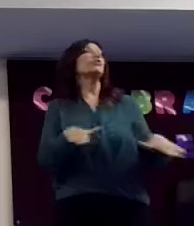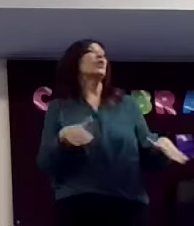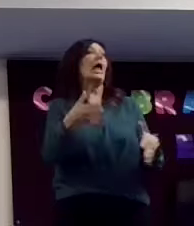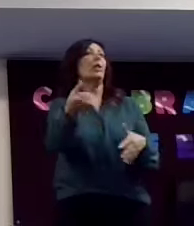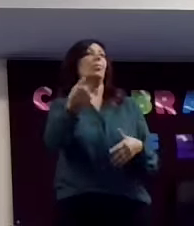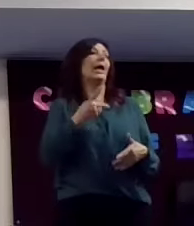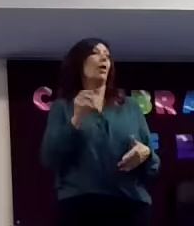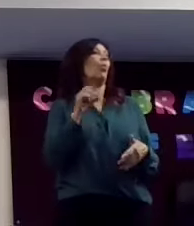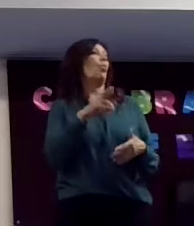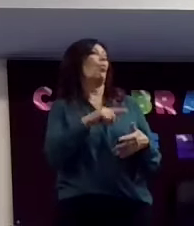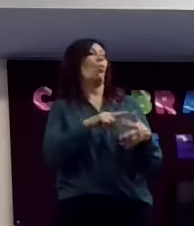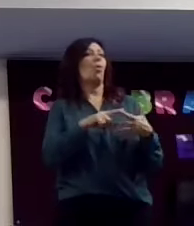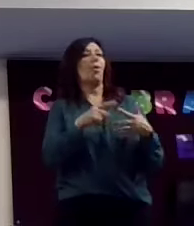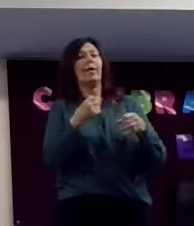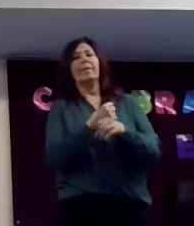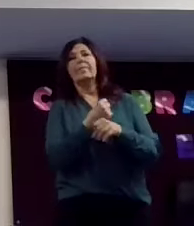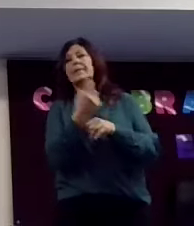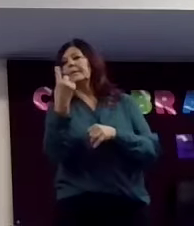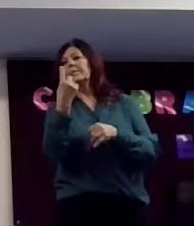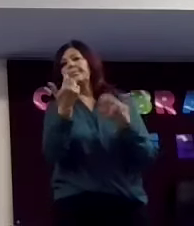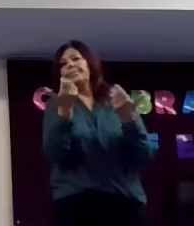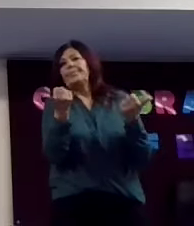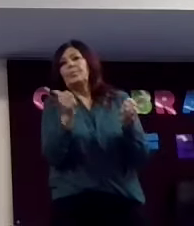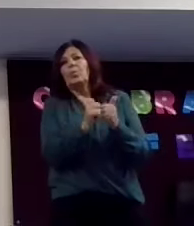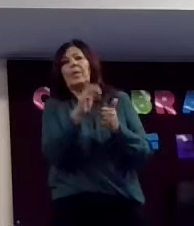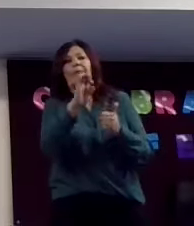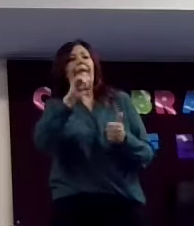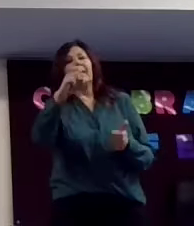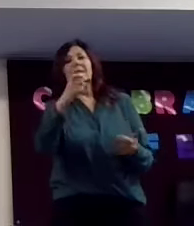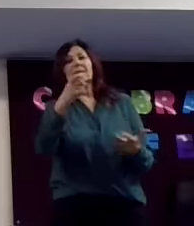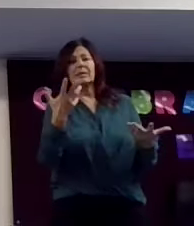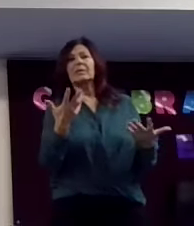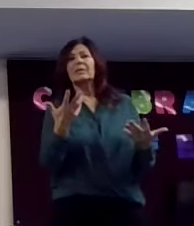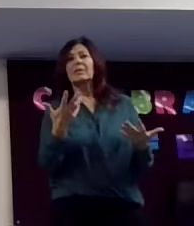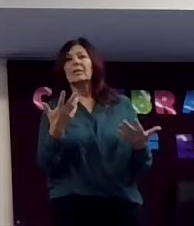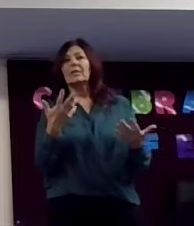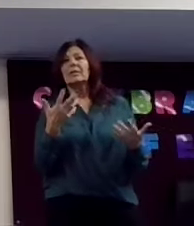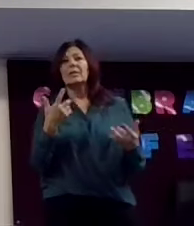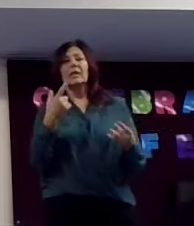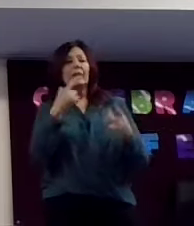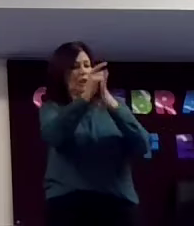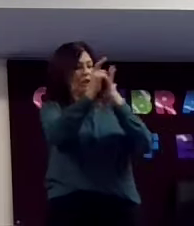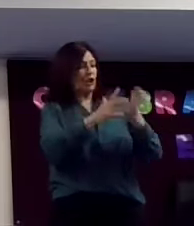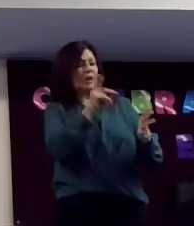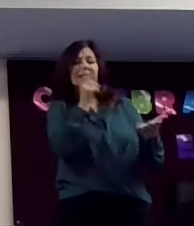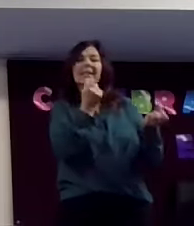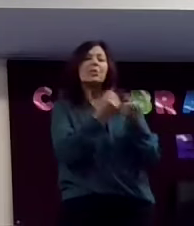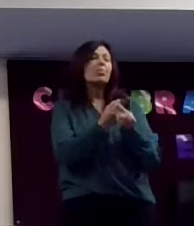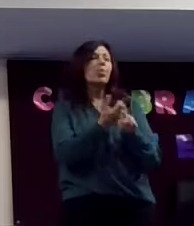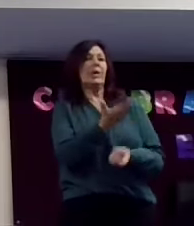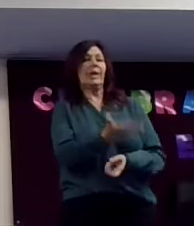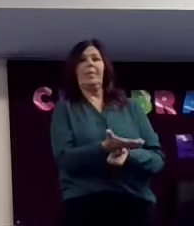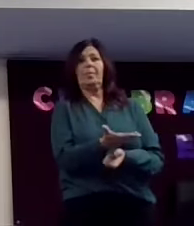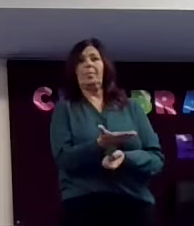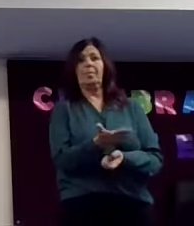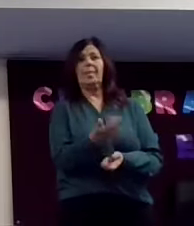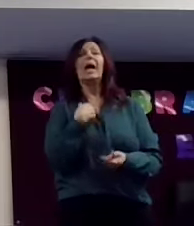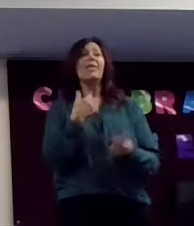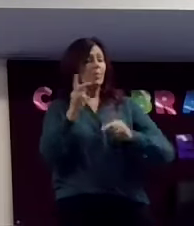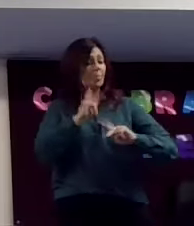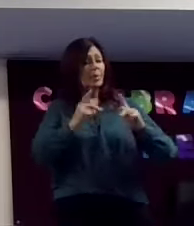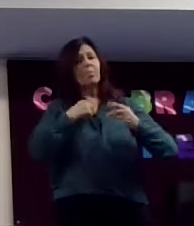trying to fight a case with their ex or different things like that. But when their attorney is not supporting them, I have, you know,